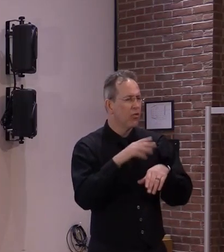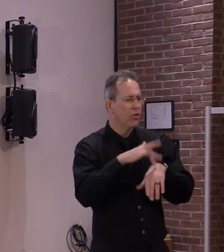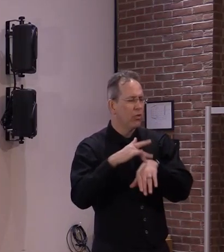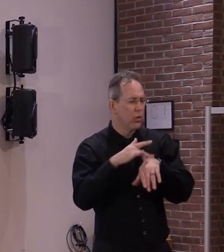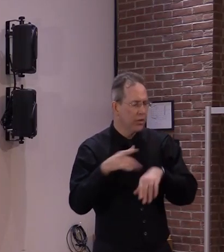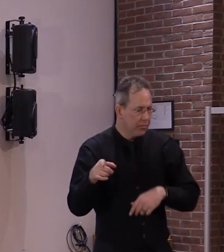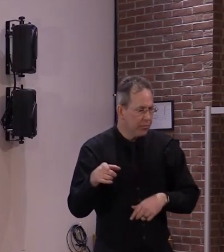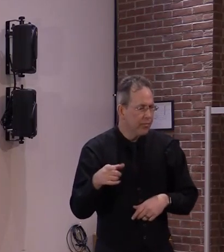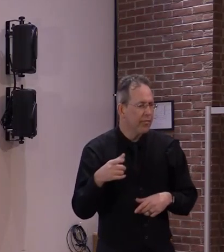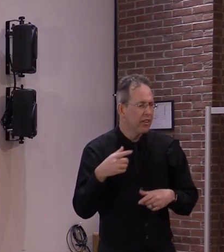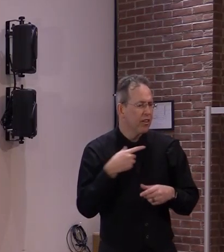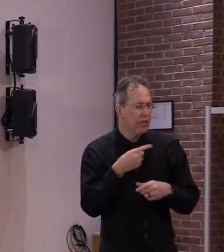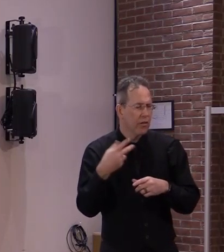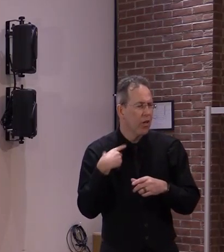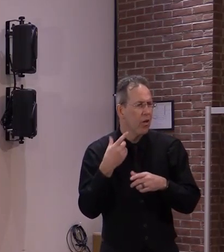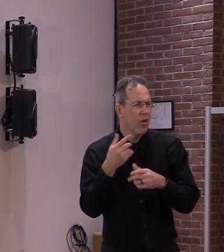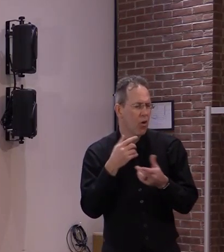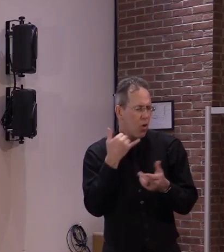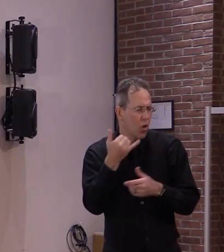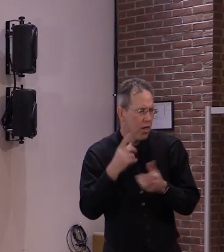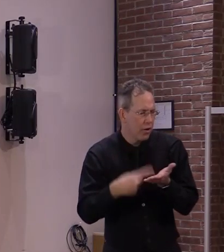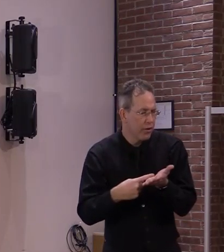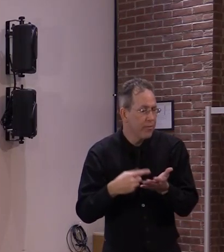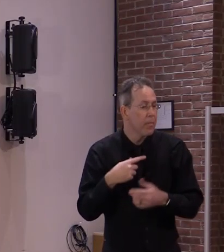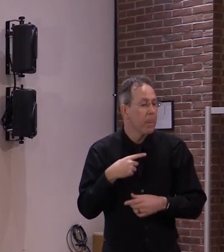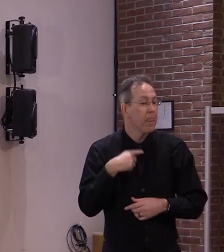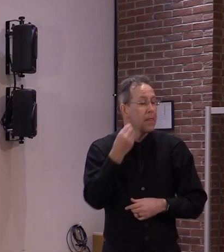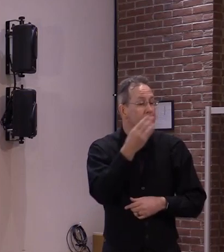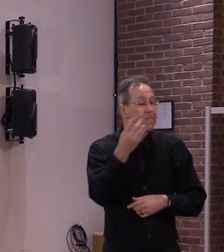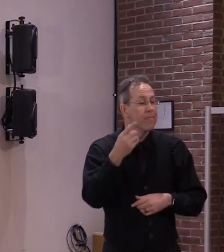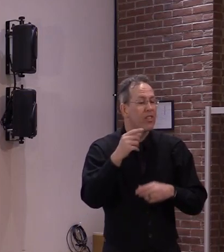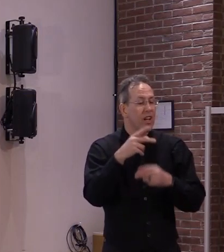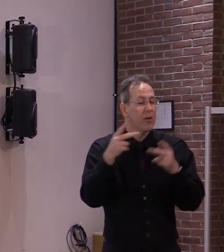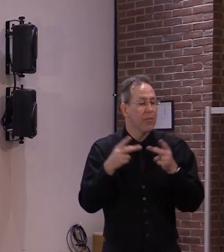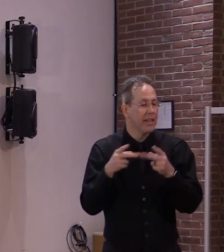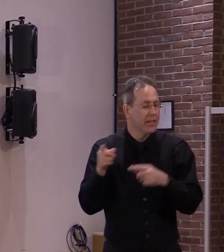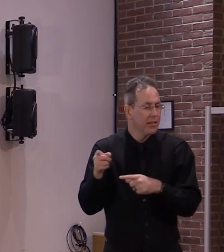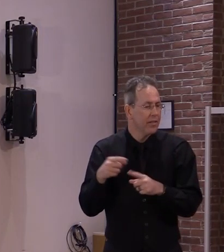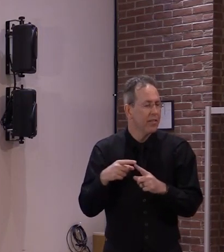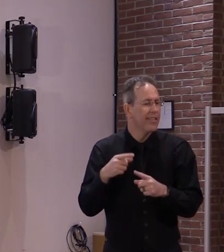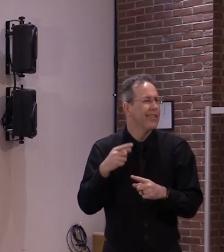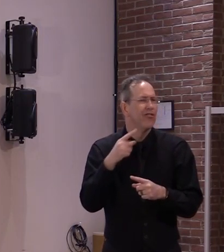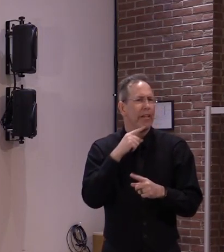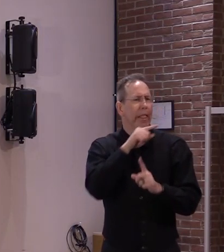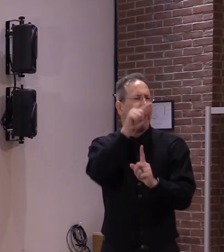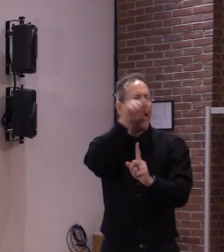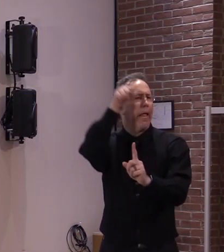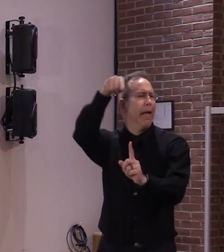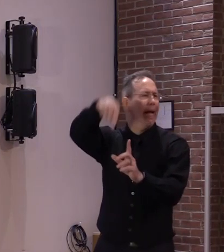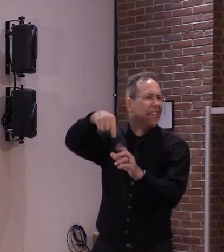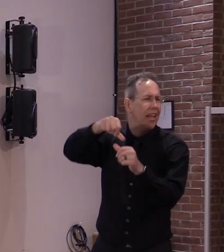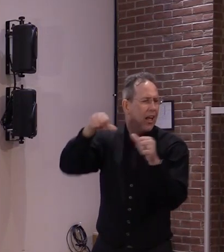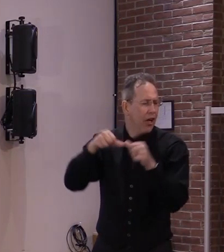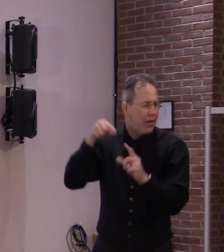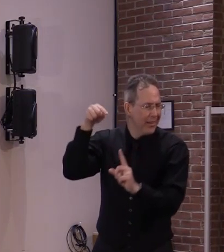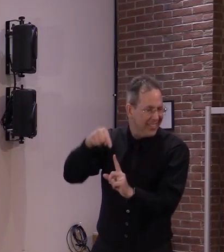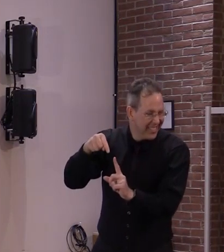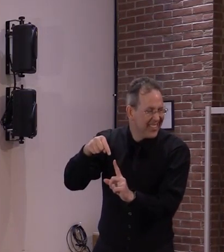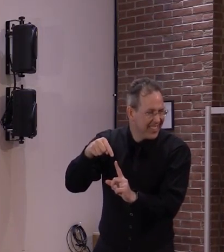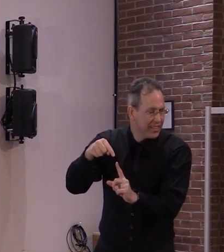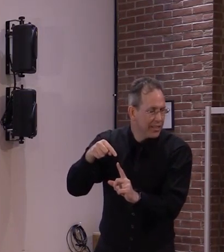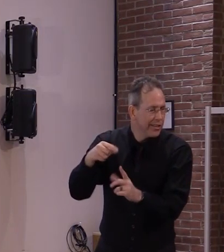Woods Child Care Center had been operating under a temporary license for a period of more than 6 months at this point, and we've been working with